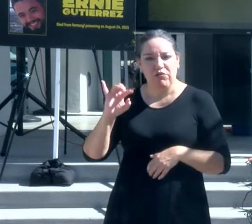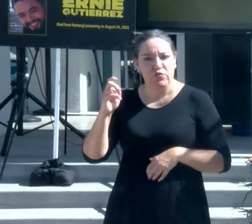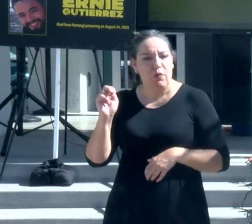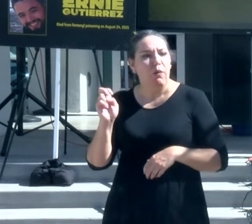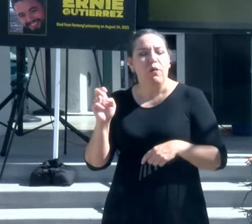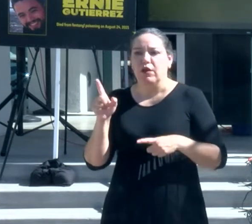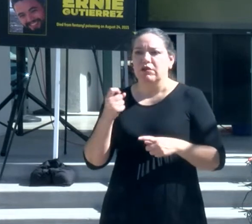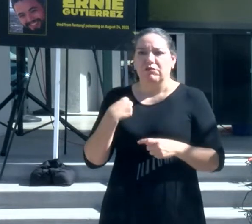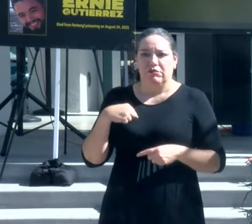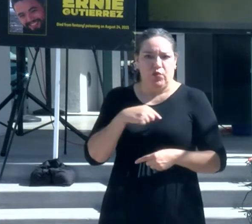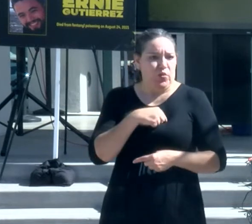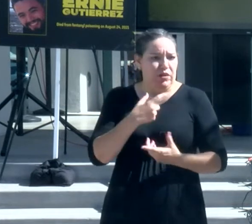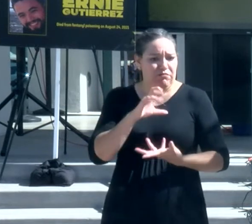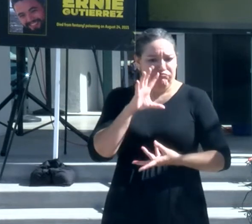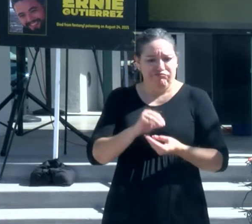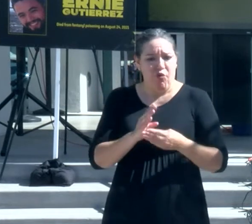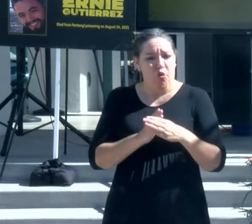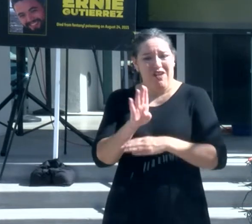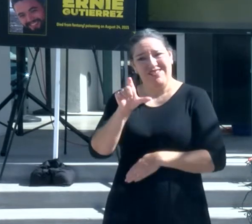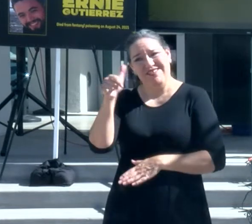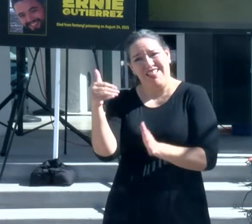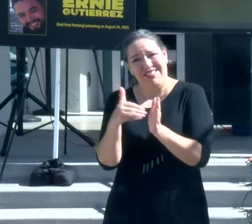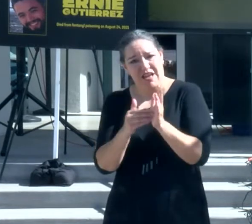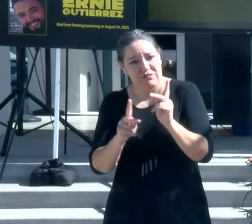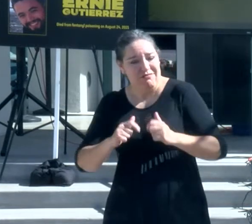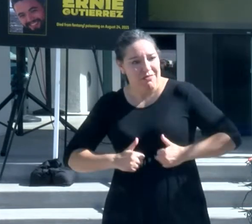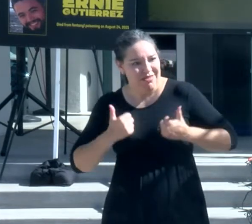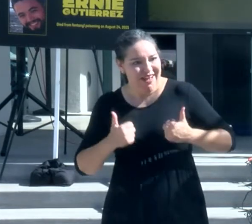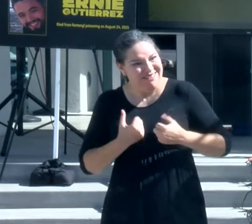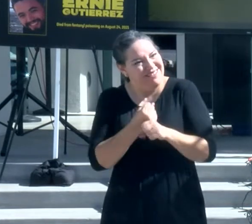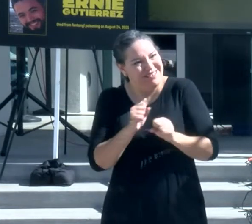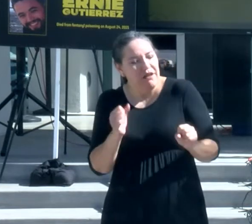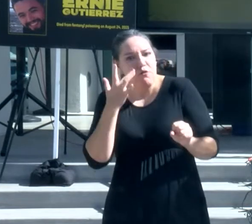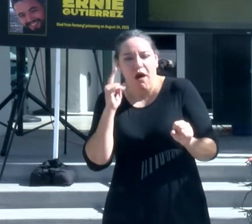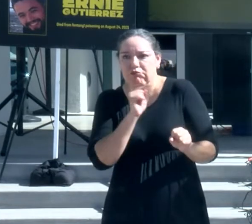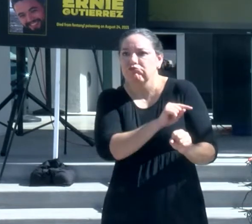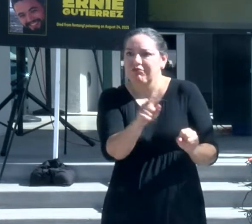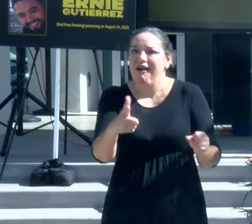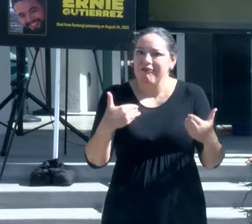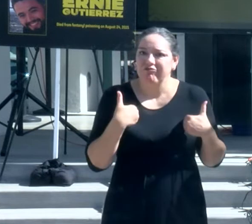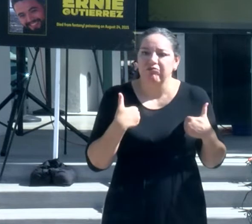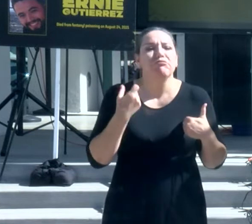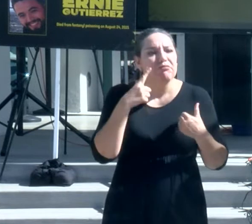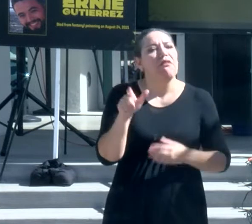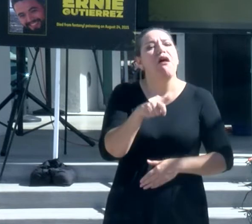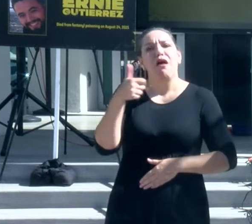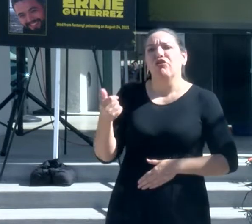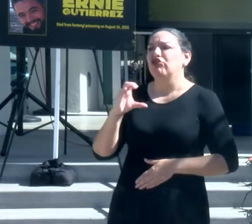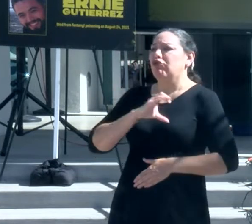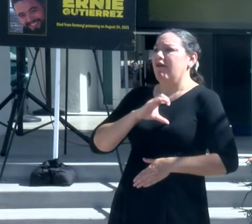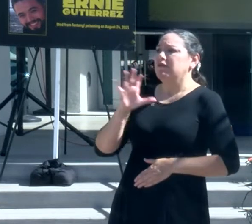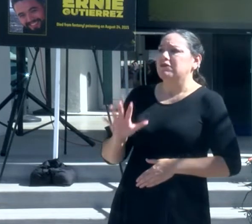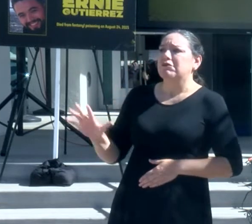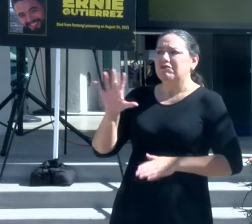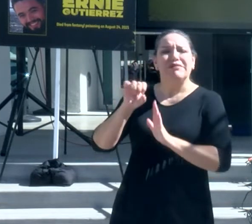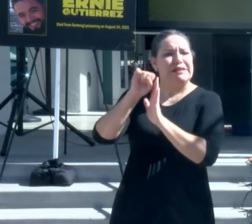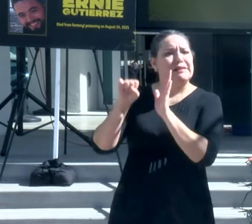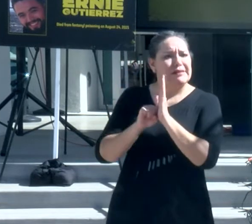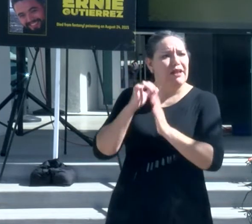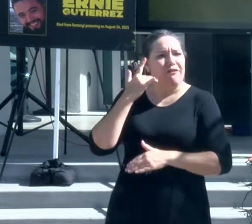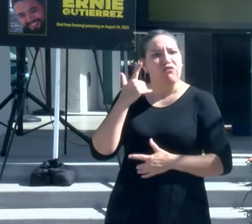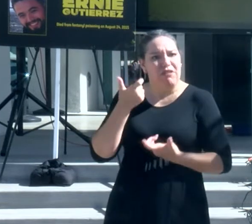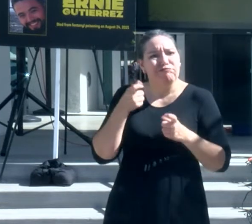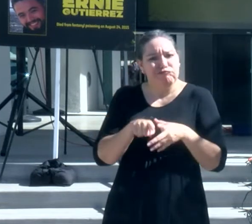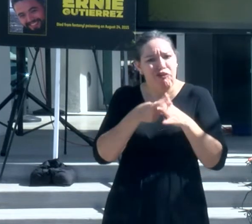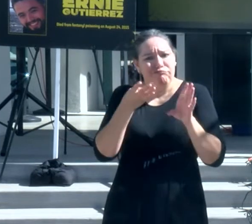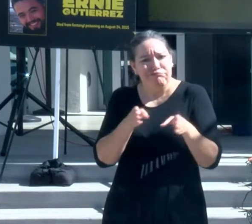we're probably over 10,000 lives that we have saved just because of that. There are other law enforcement officers in the state that have gone to that.